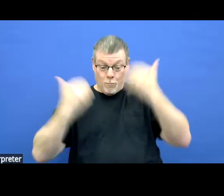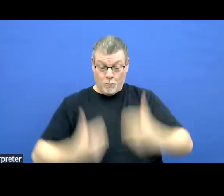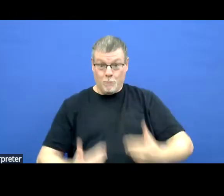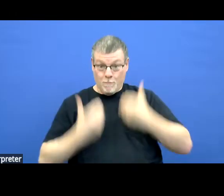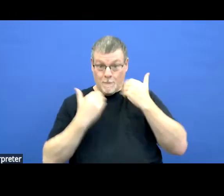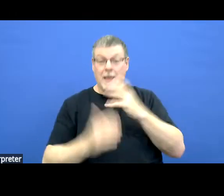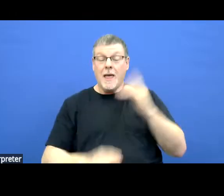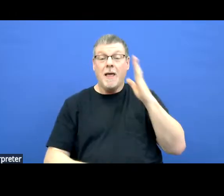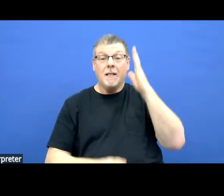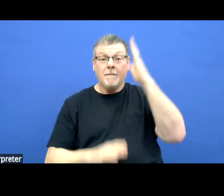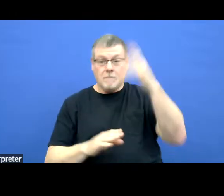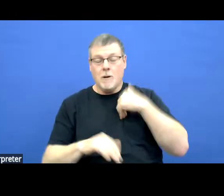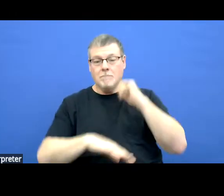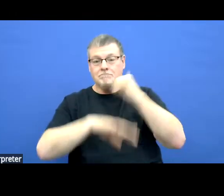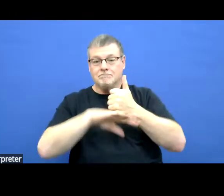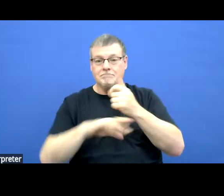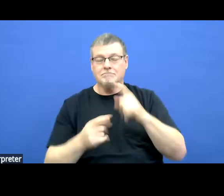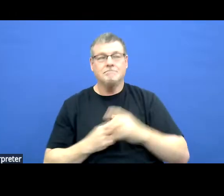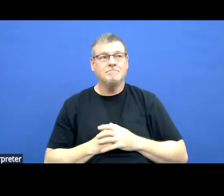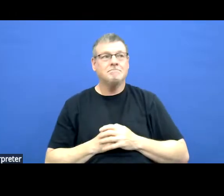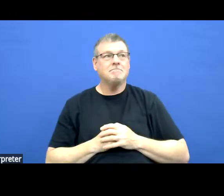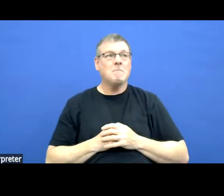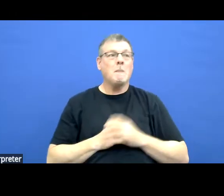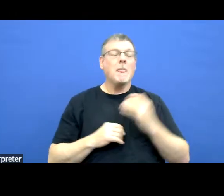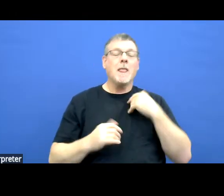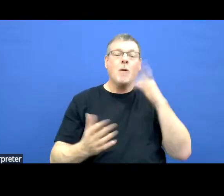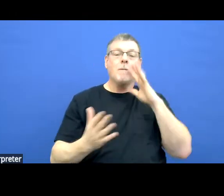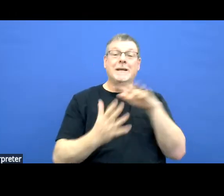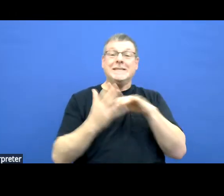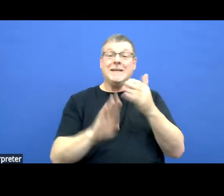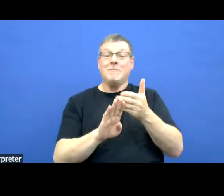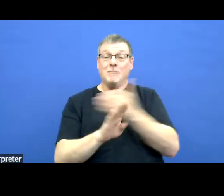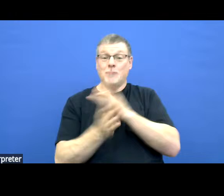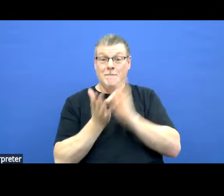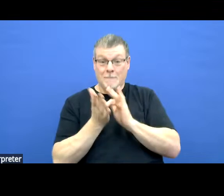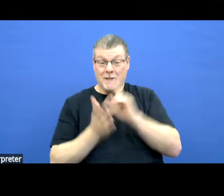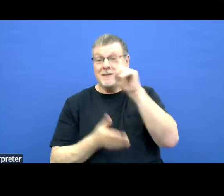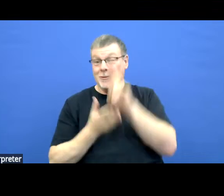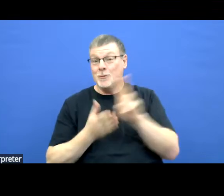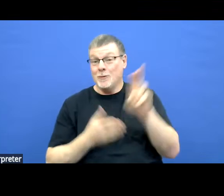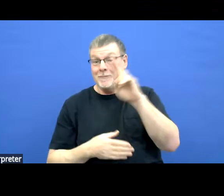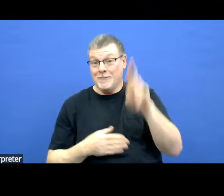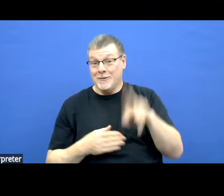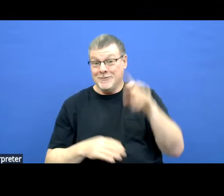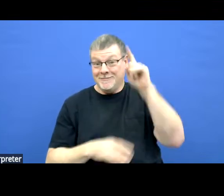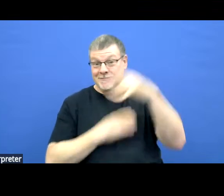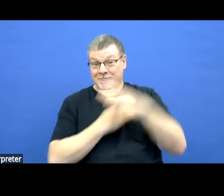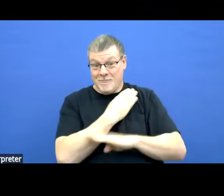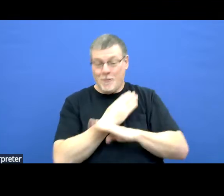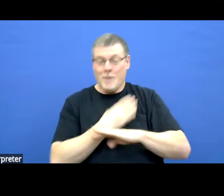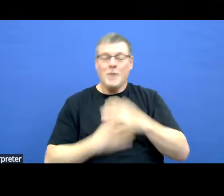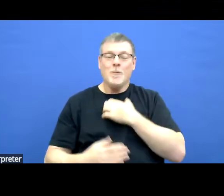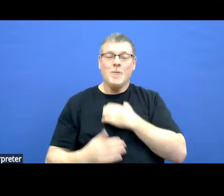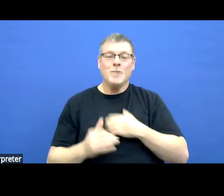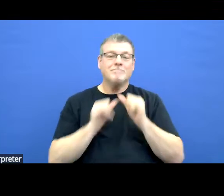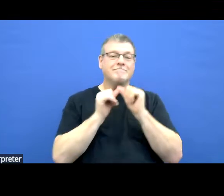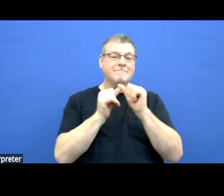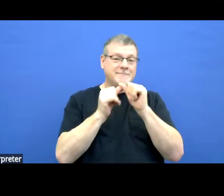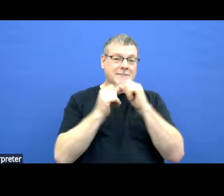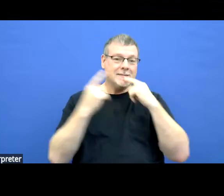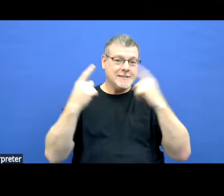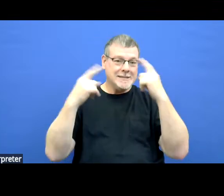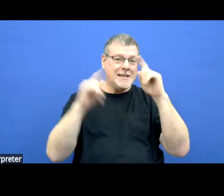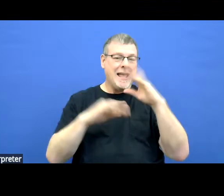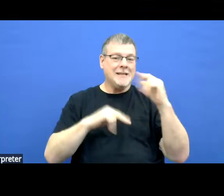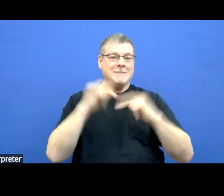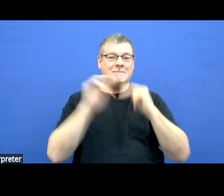future I am determined to build. She will be studying pre-med at the University of Rochester in the fall. We wish you continued success as you build